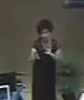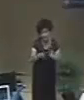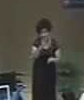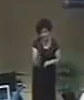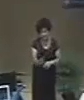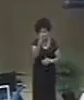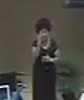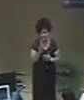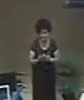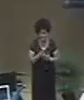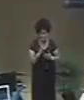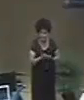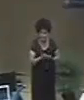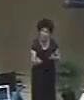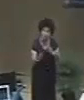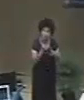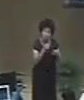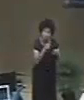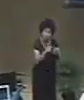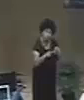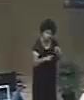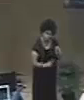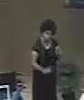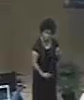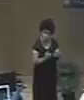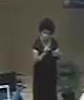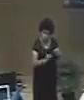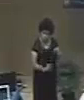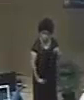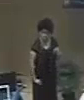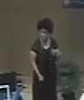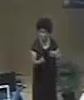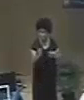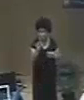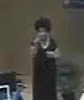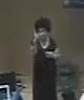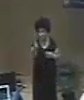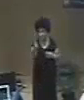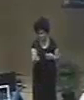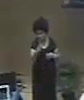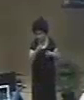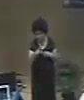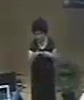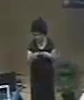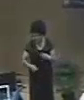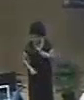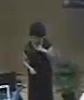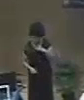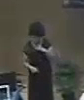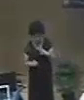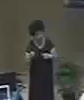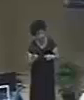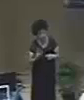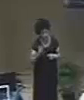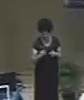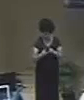them. Being thought leaders and thought catalysers is about great learning and teaching ideas. You who are in disciplines, there are ideas around the